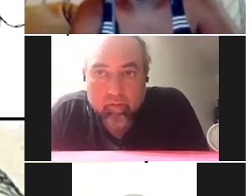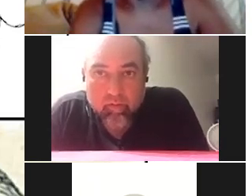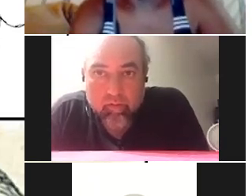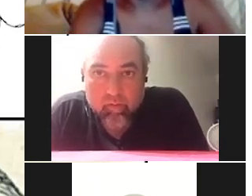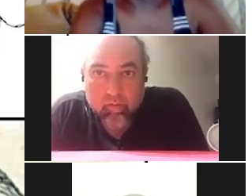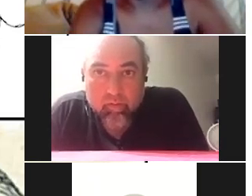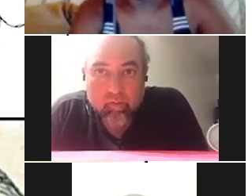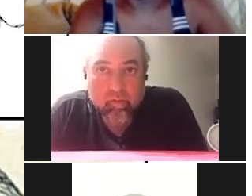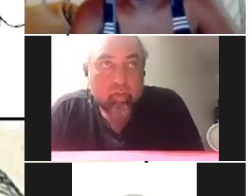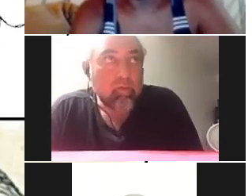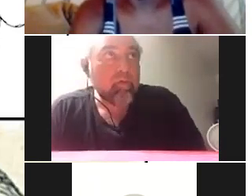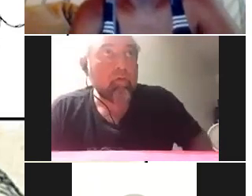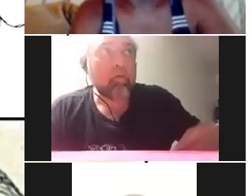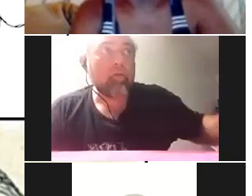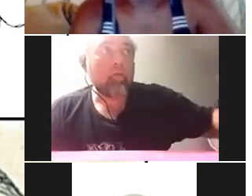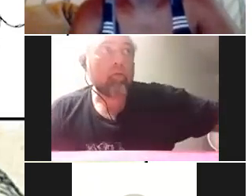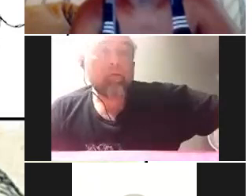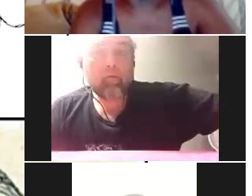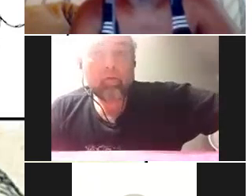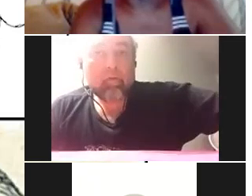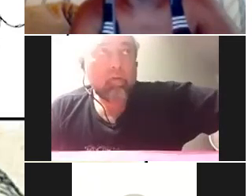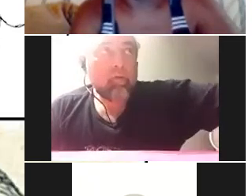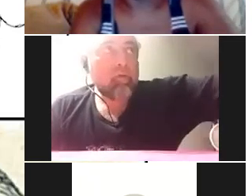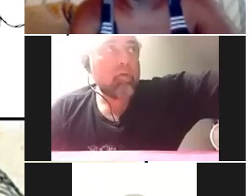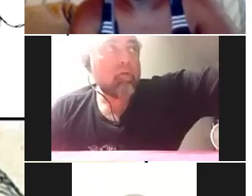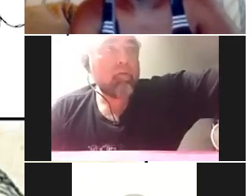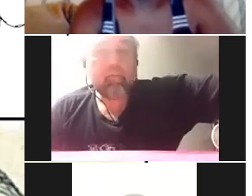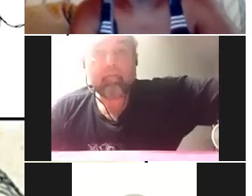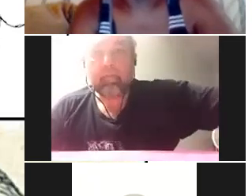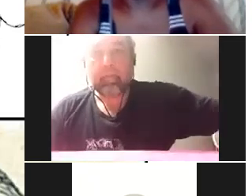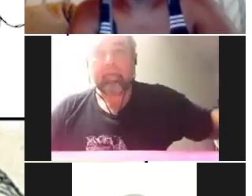And that's about the best way. Pedagogy. Okay.